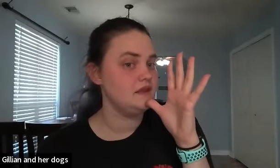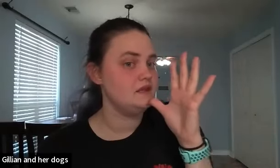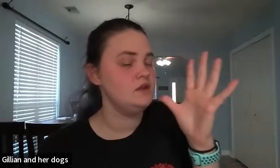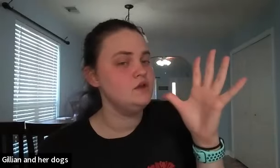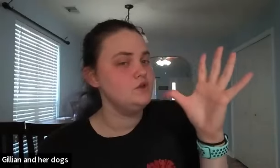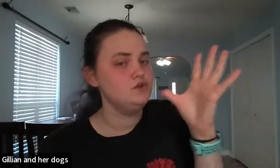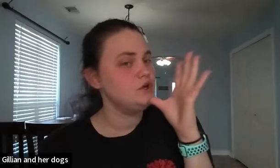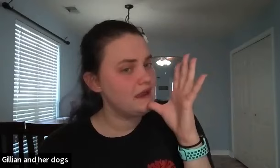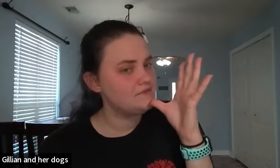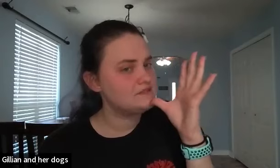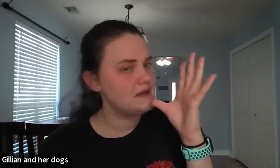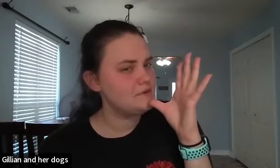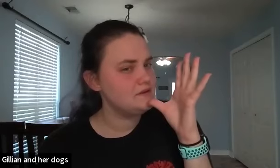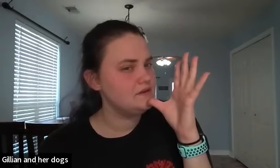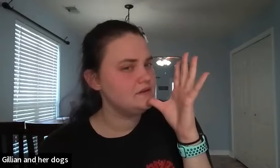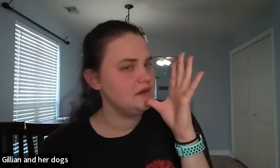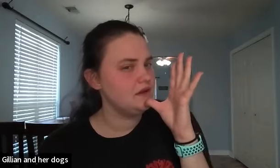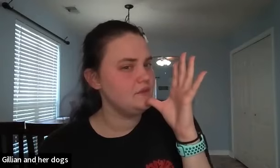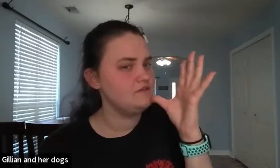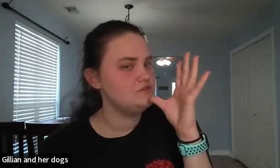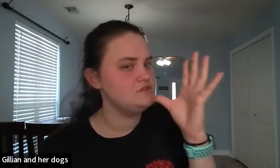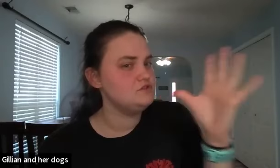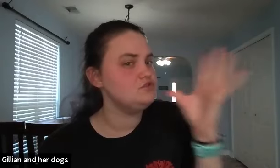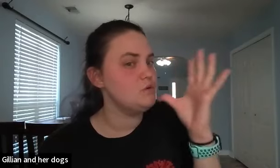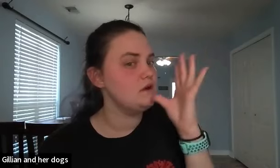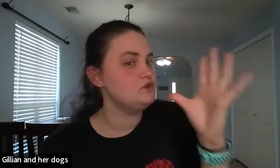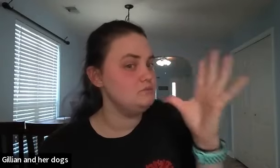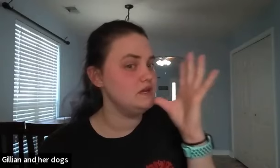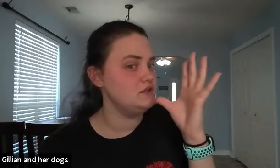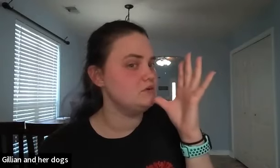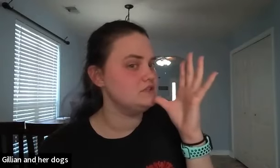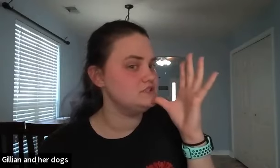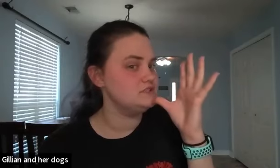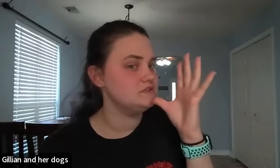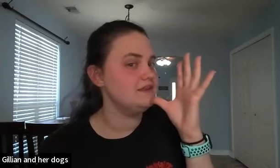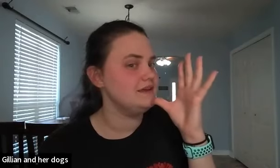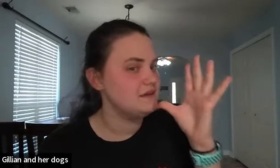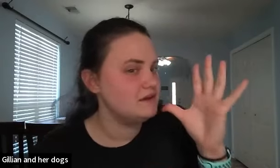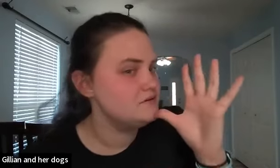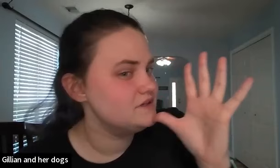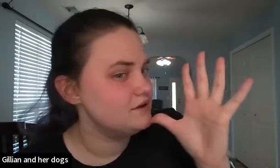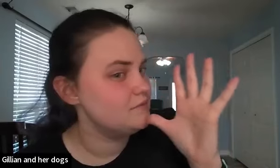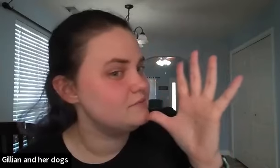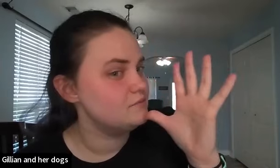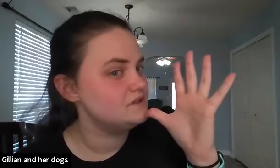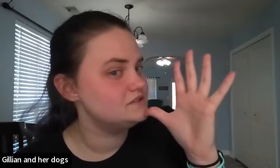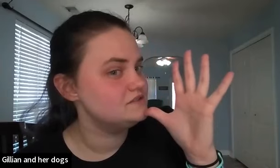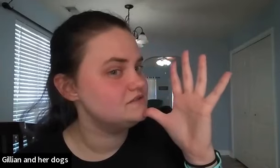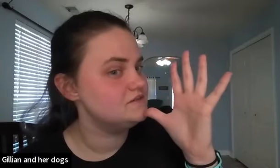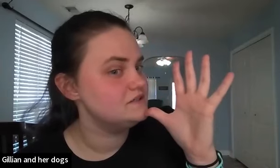And you don't have to tap it. If you do, you don't want to do big. You want to just gently, like, I don't know if you can tell, but I'm really just very